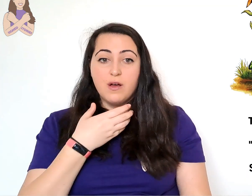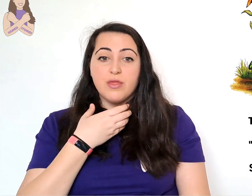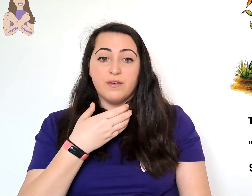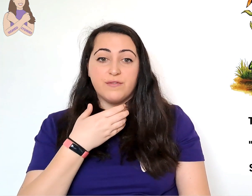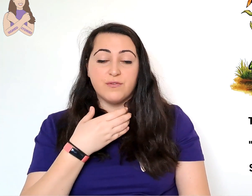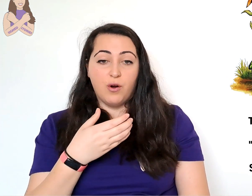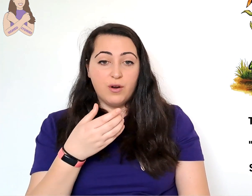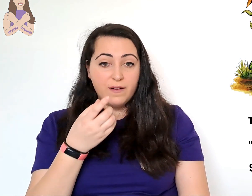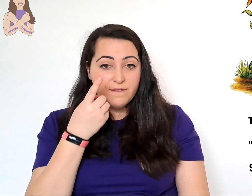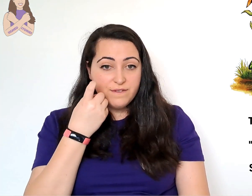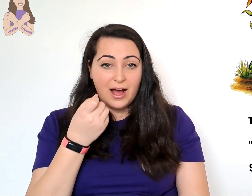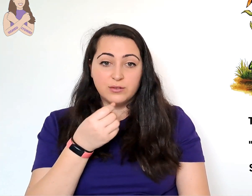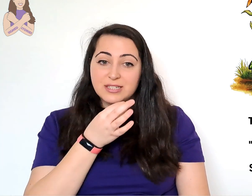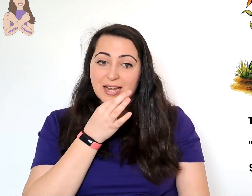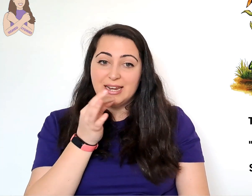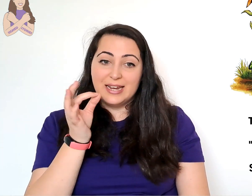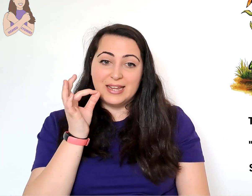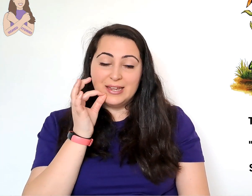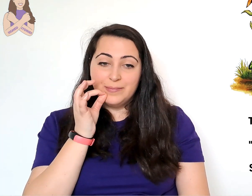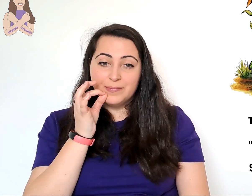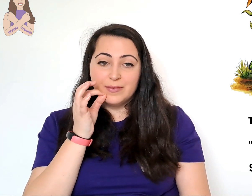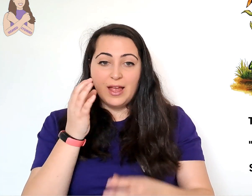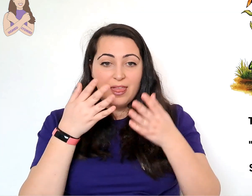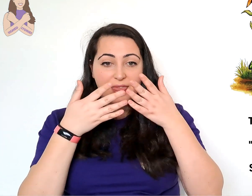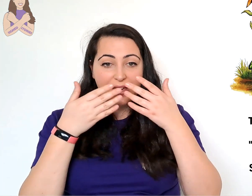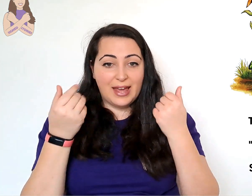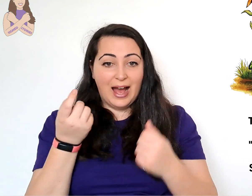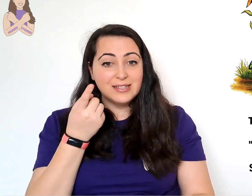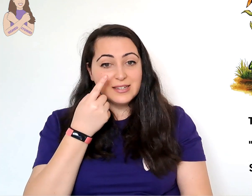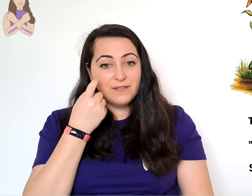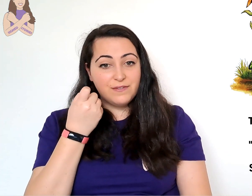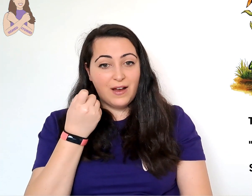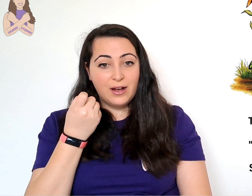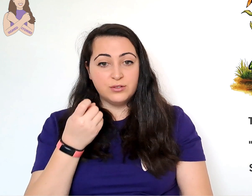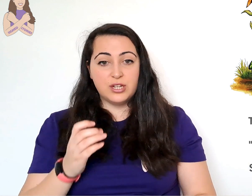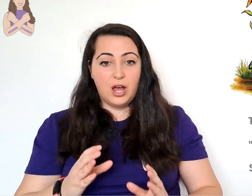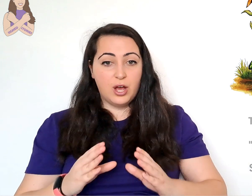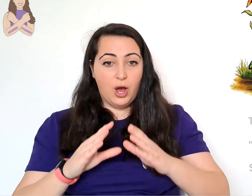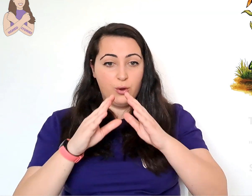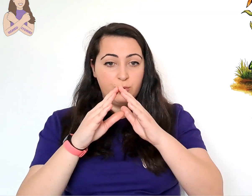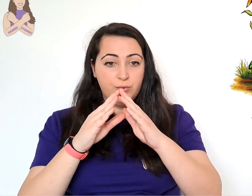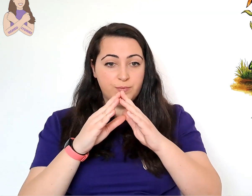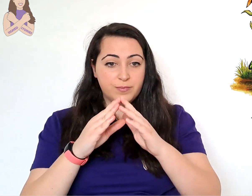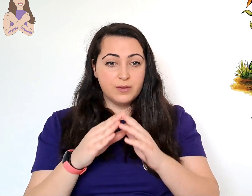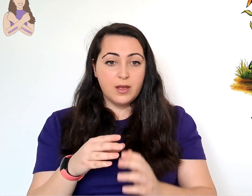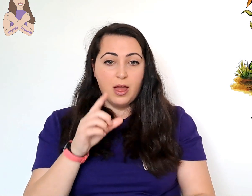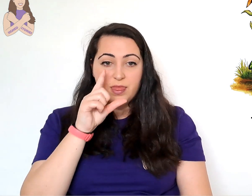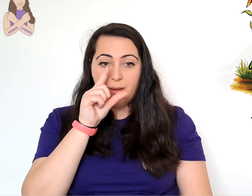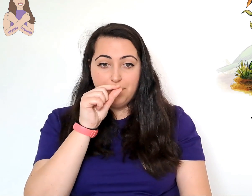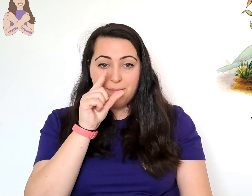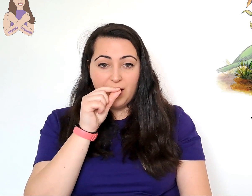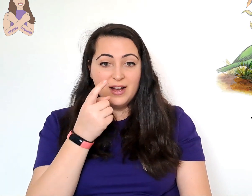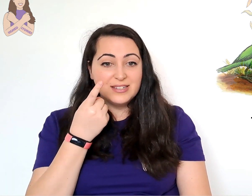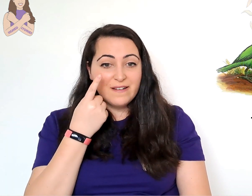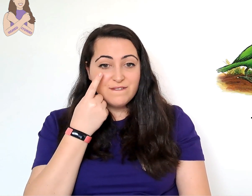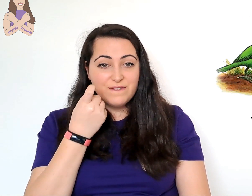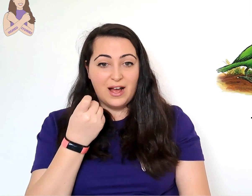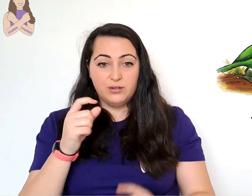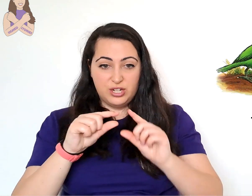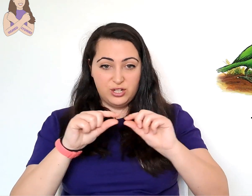the frog found a lily, the cat found a comb, the bird found a